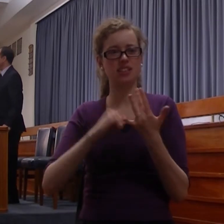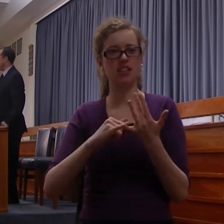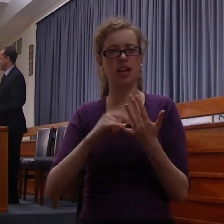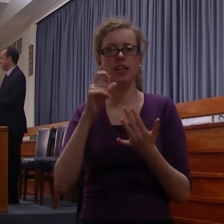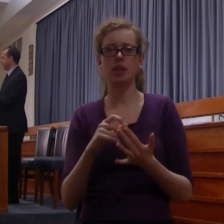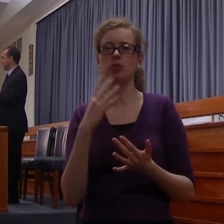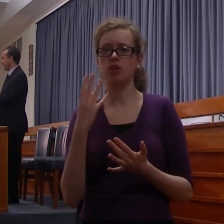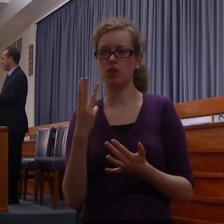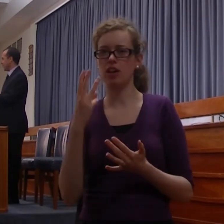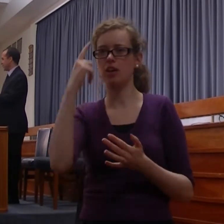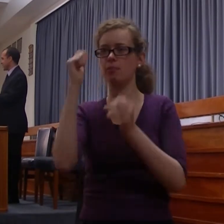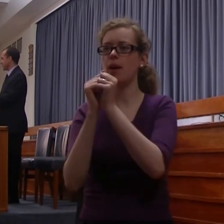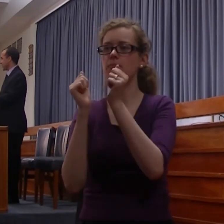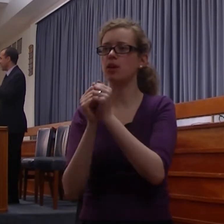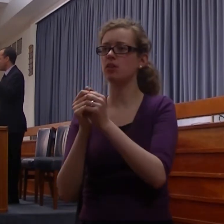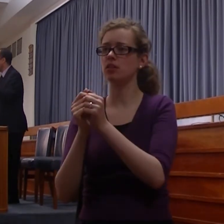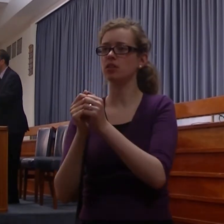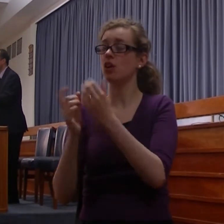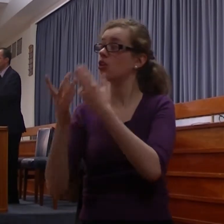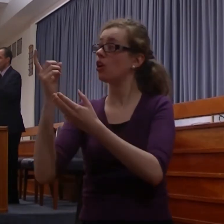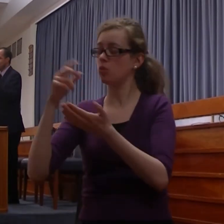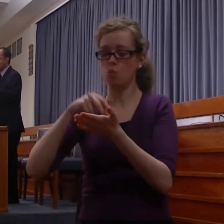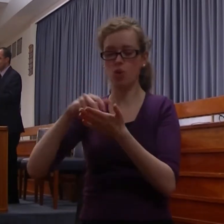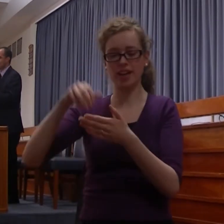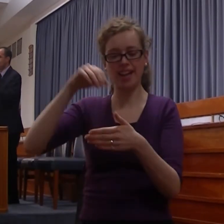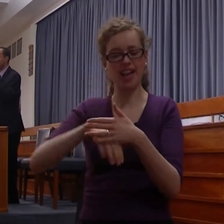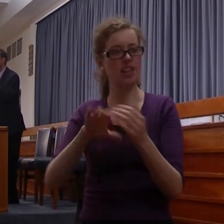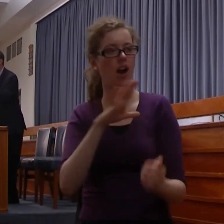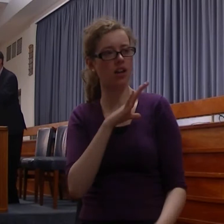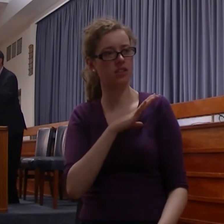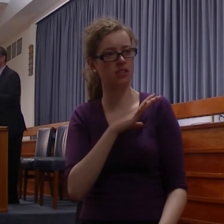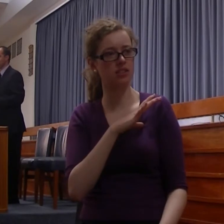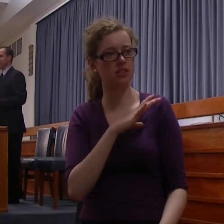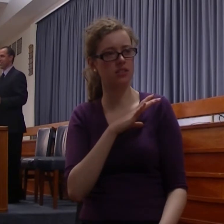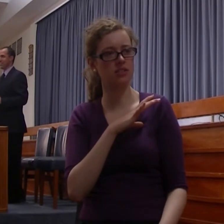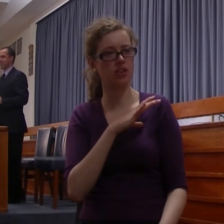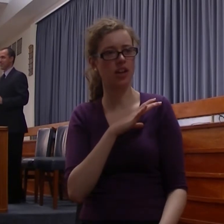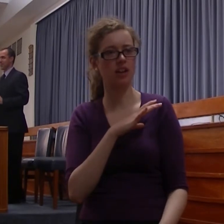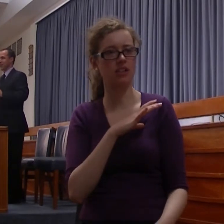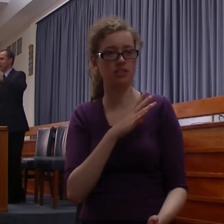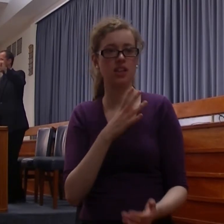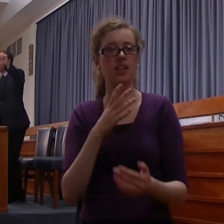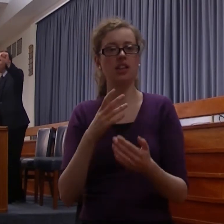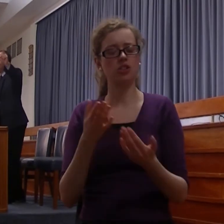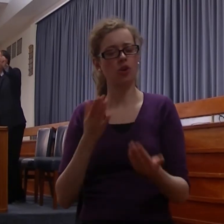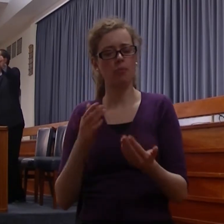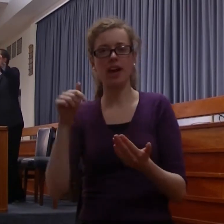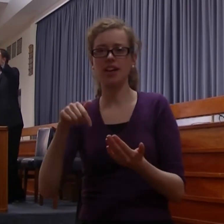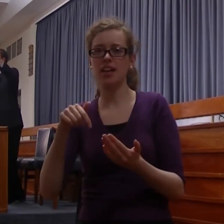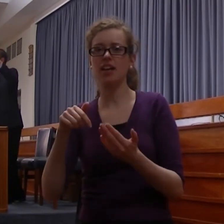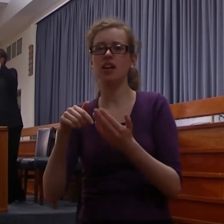of Eden, in Genesis chapter 3, God was walking in the garden. And here we have the Lord Jesus